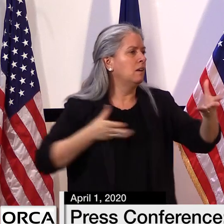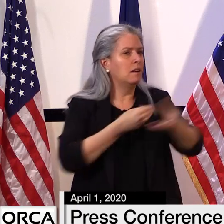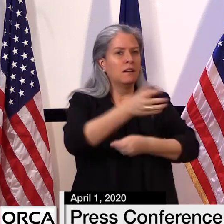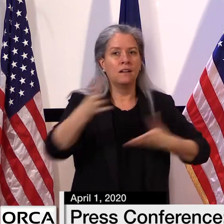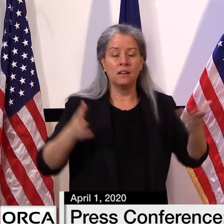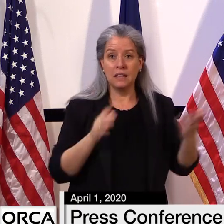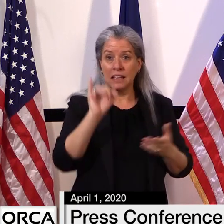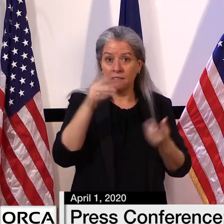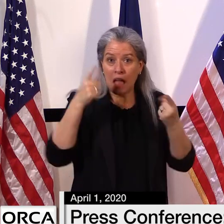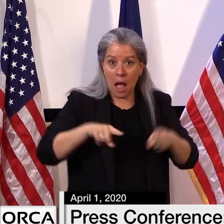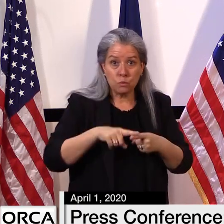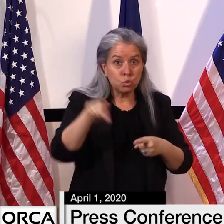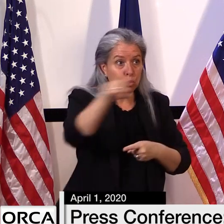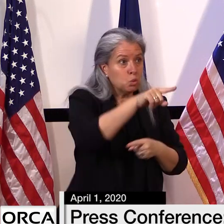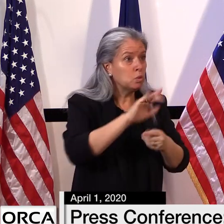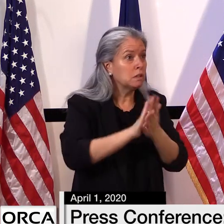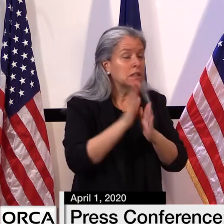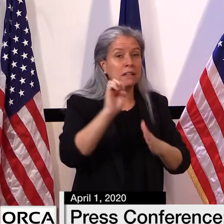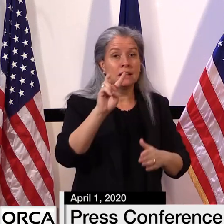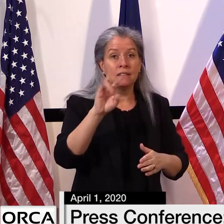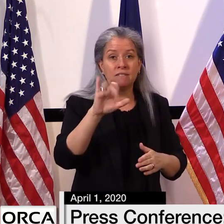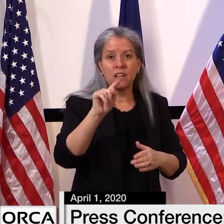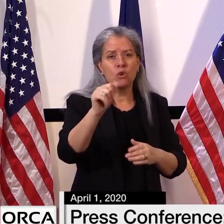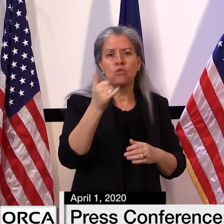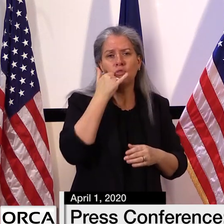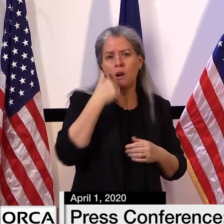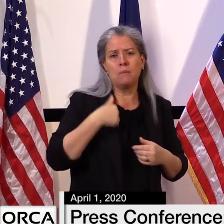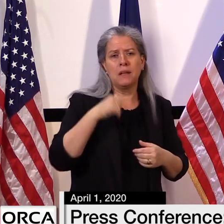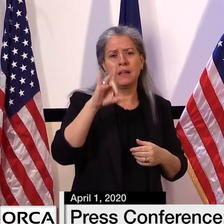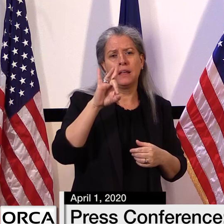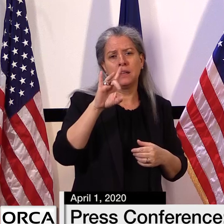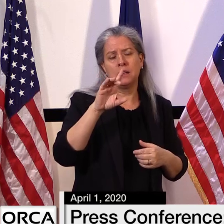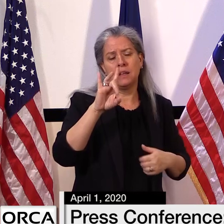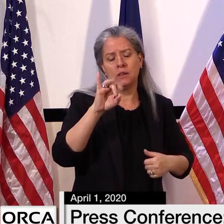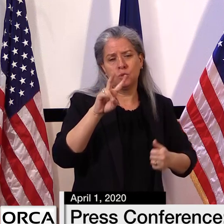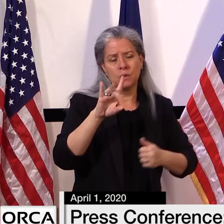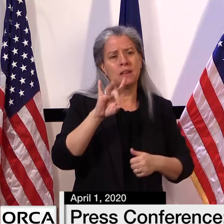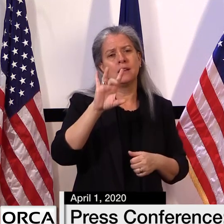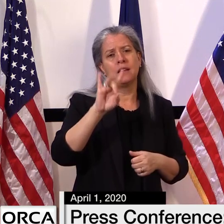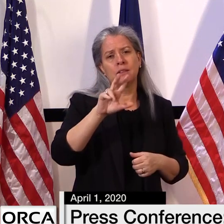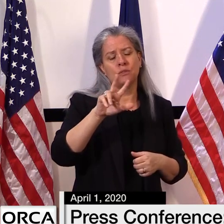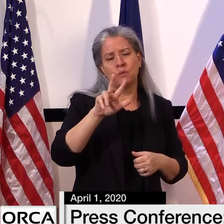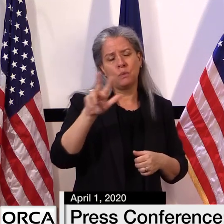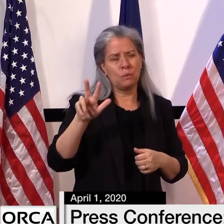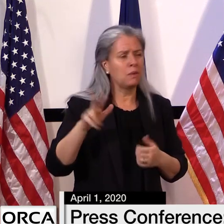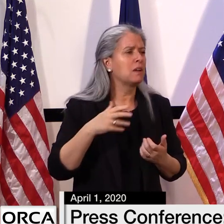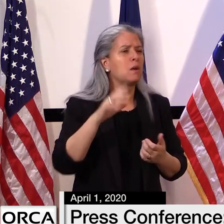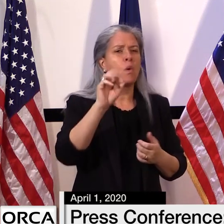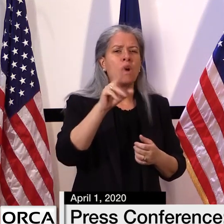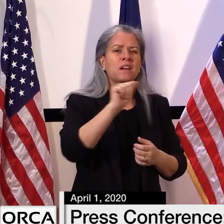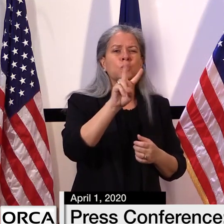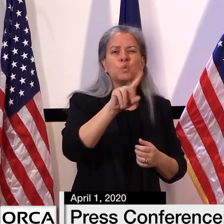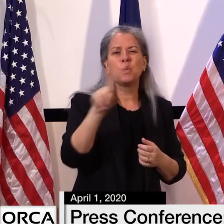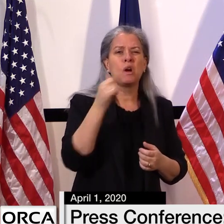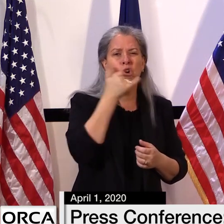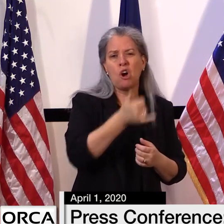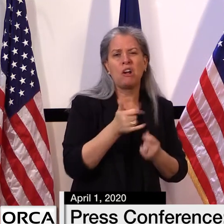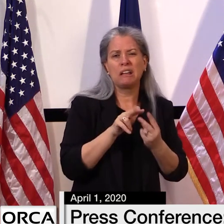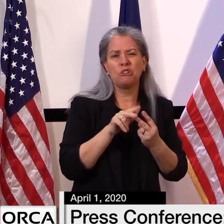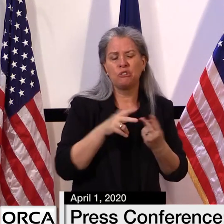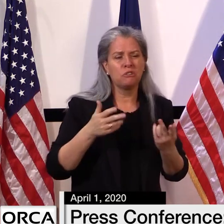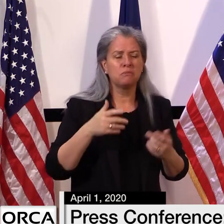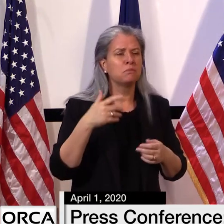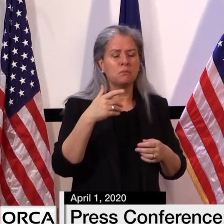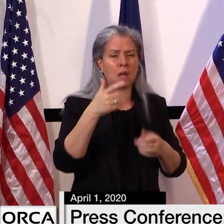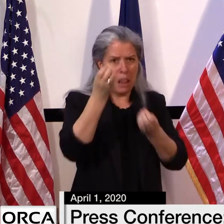call 211, or you can call us directly, 828-3333, and we'll answer that and